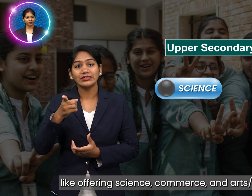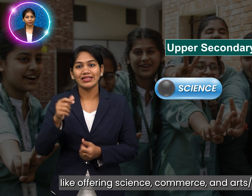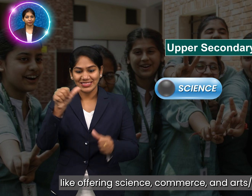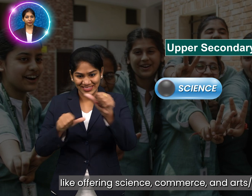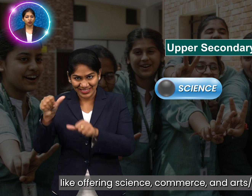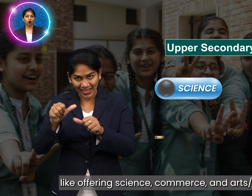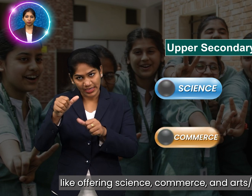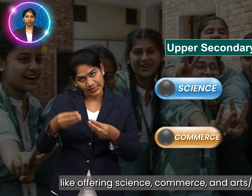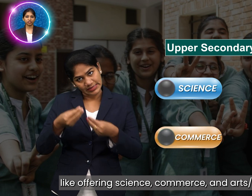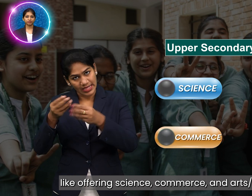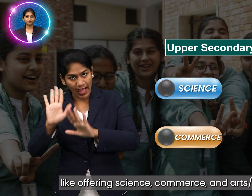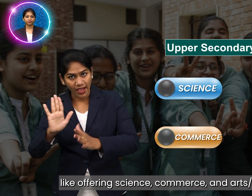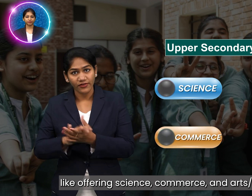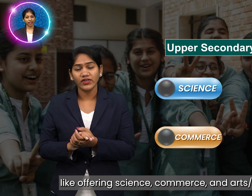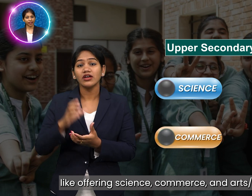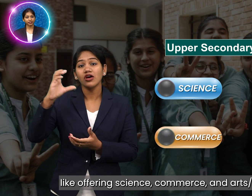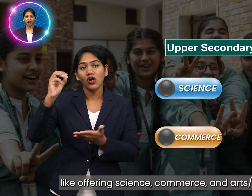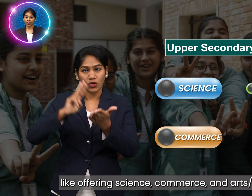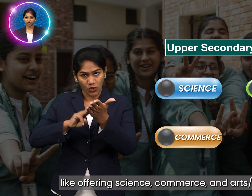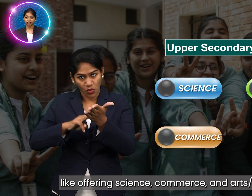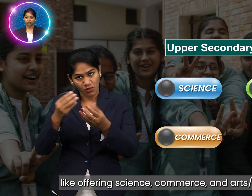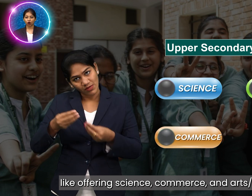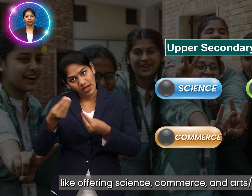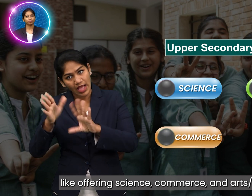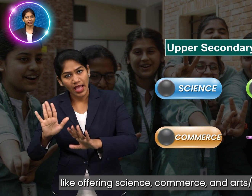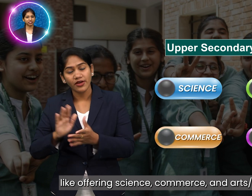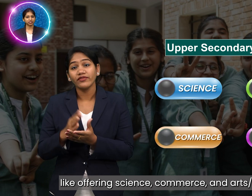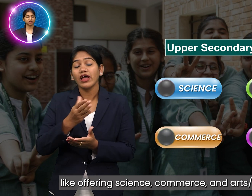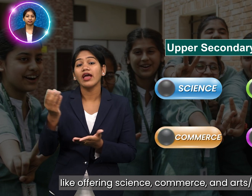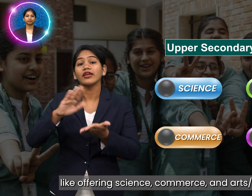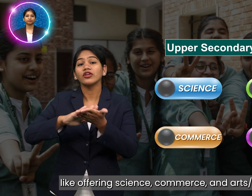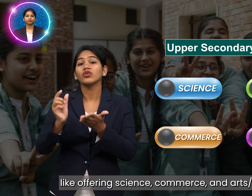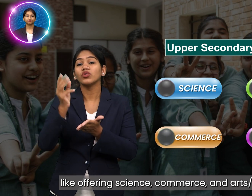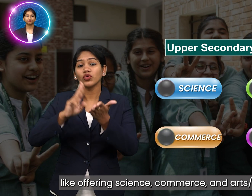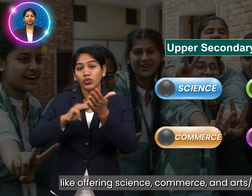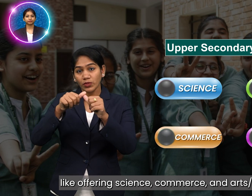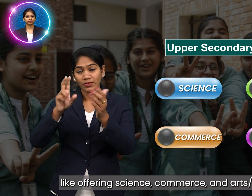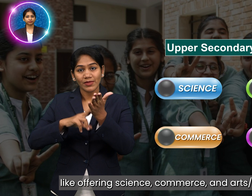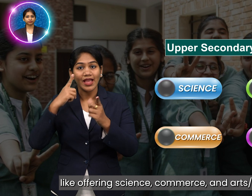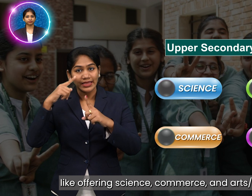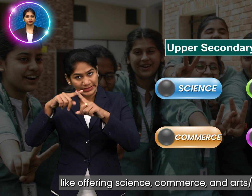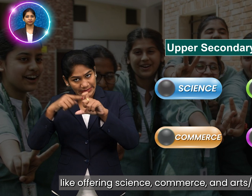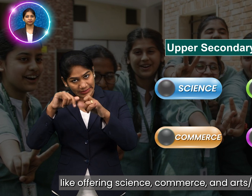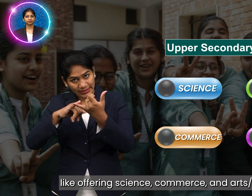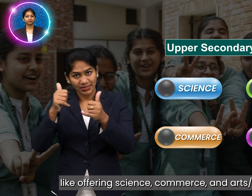science, commerce, and arts or humanities.